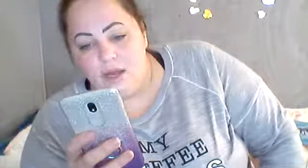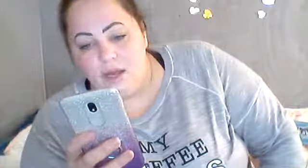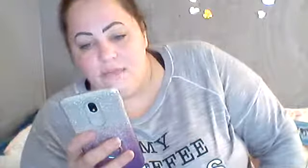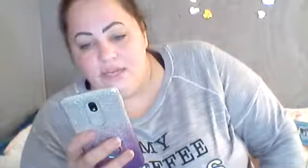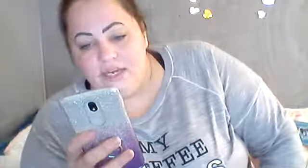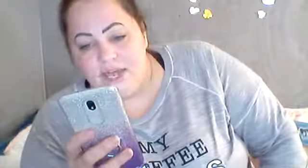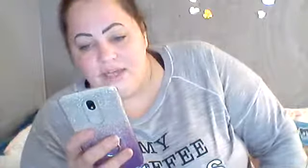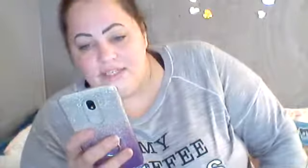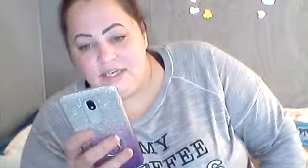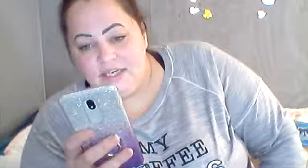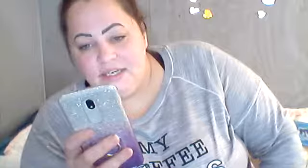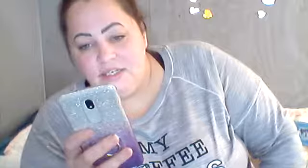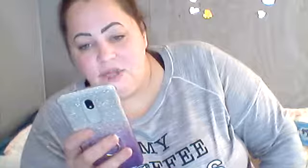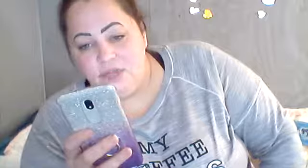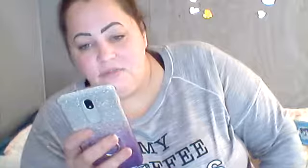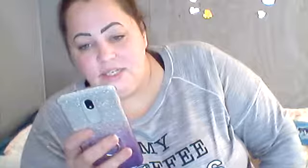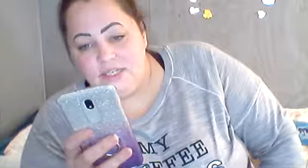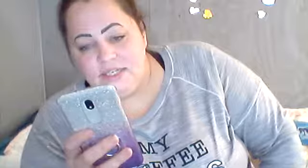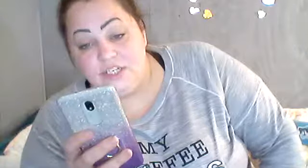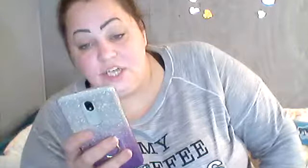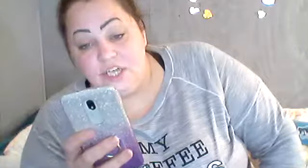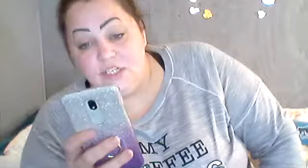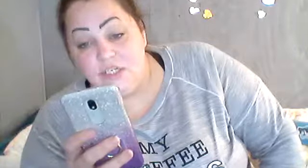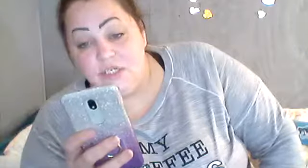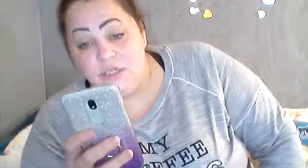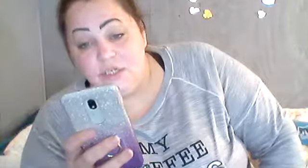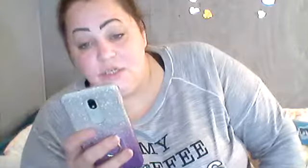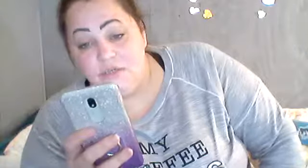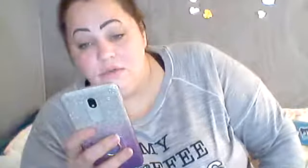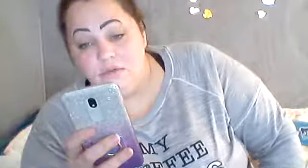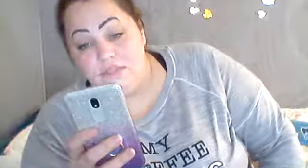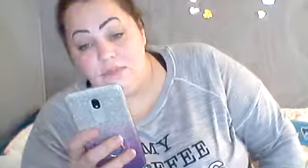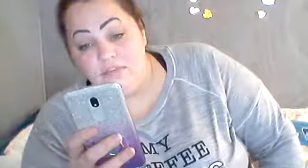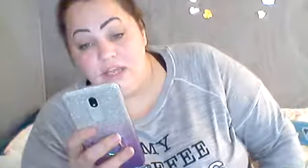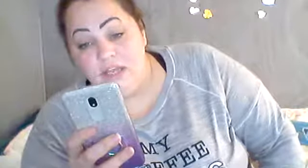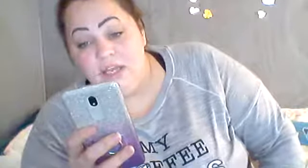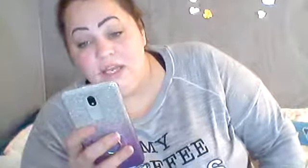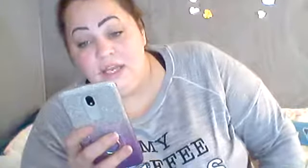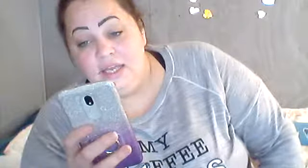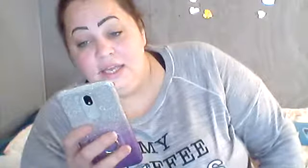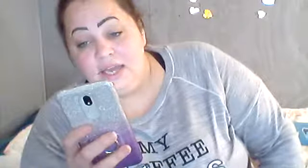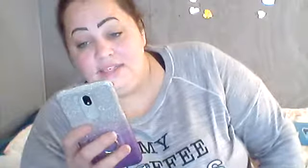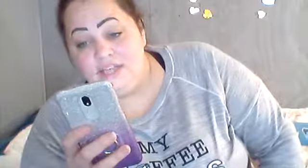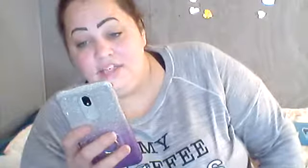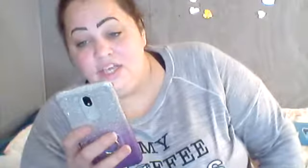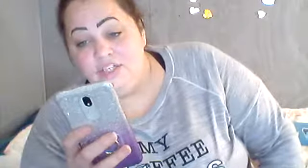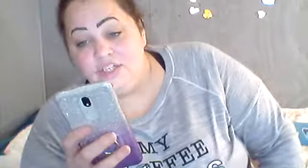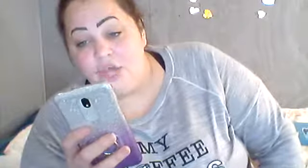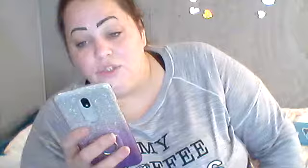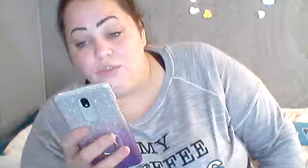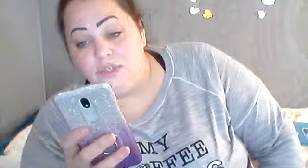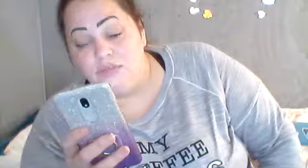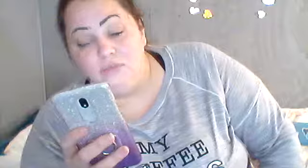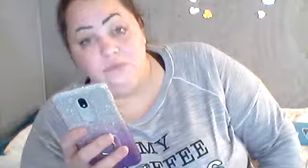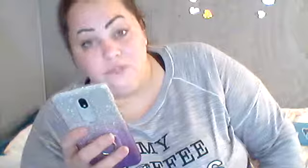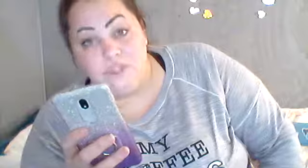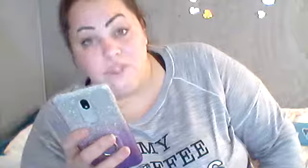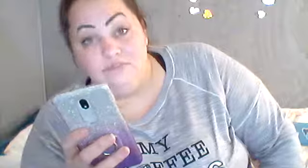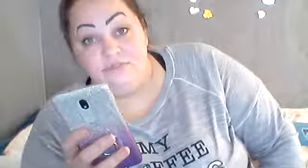The next is all of his education. Well, some of it. He has an education doctorate, which is a